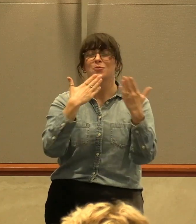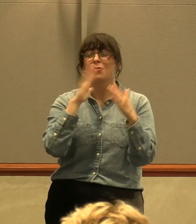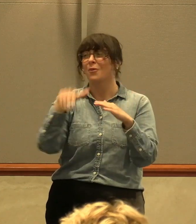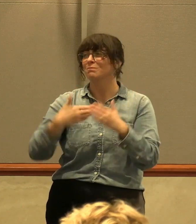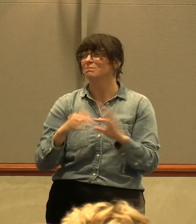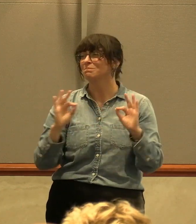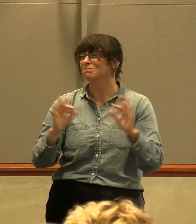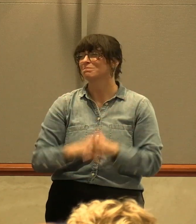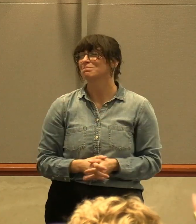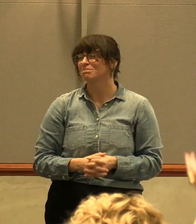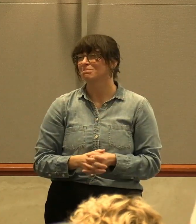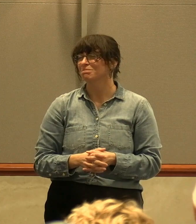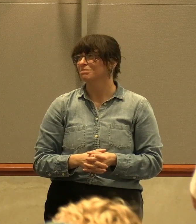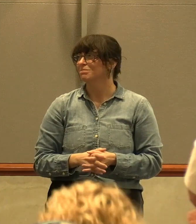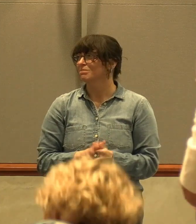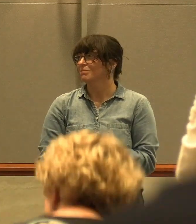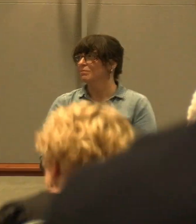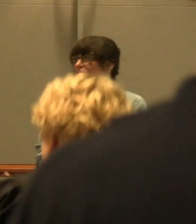do.